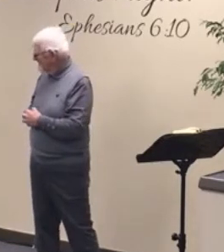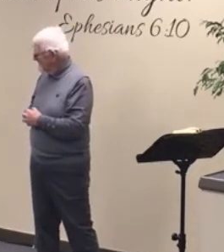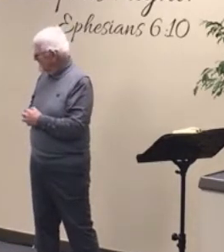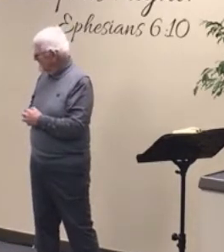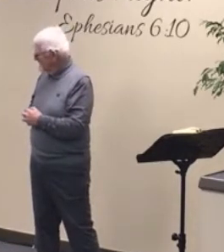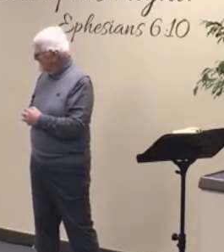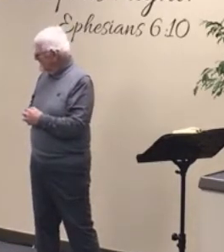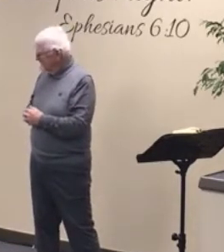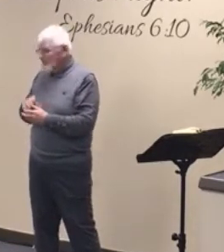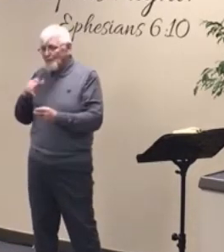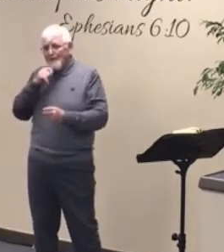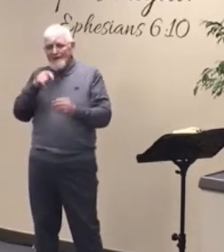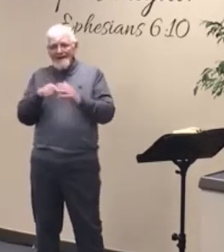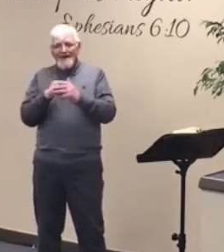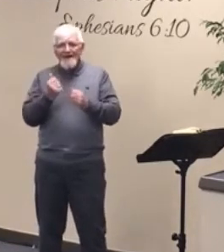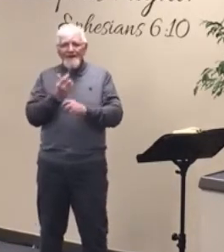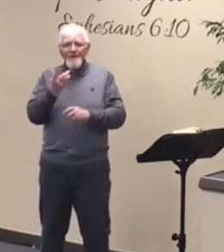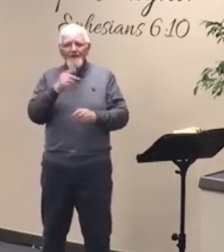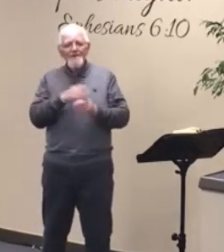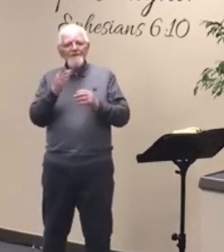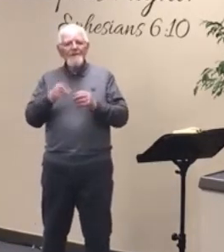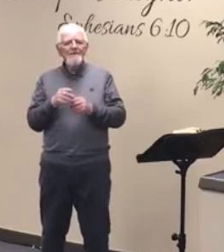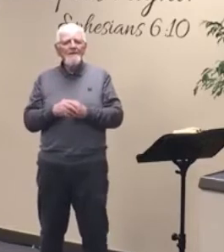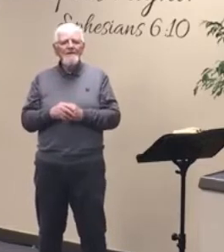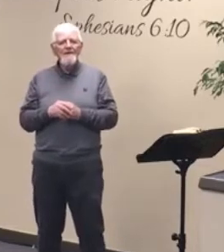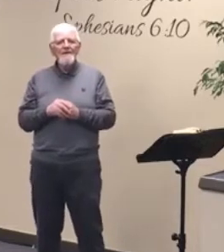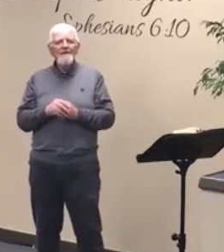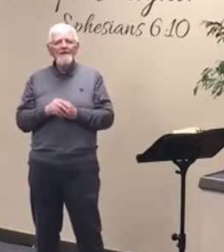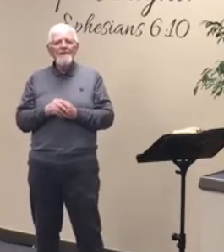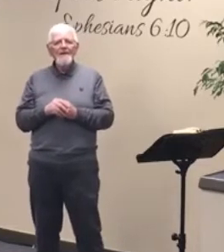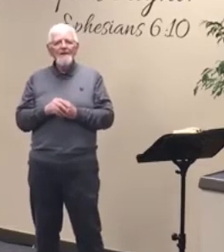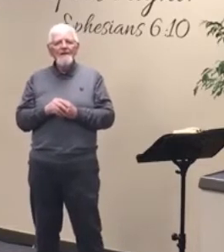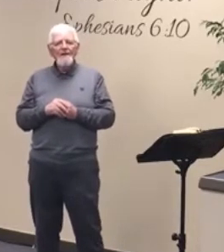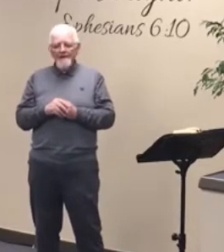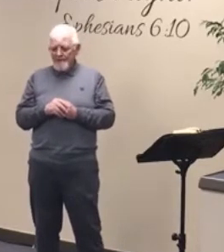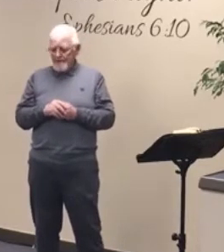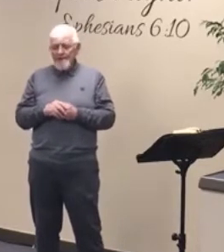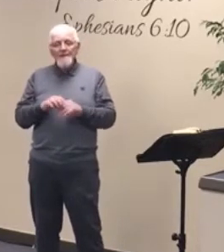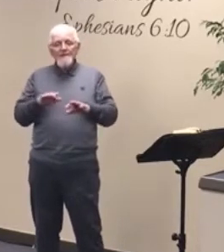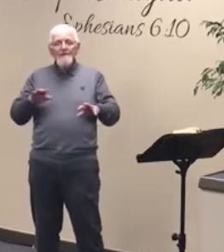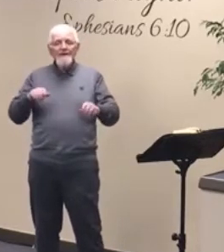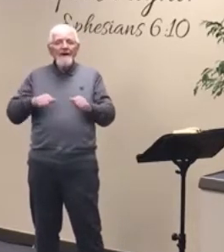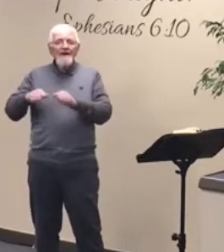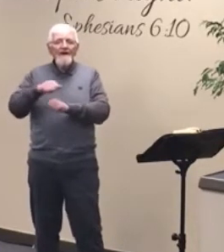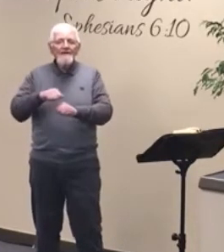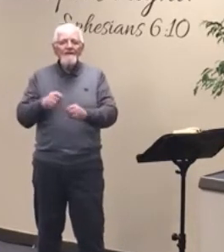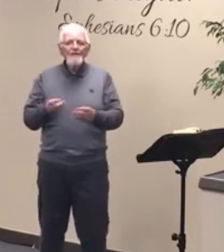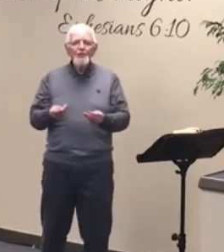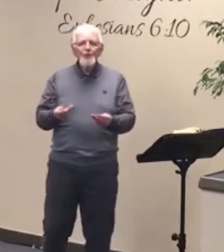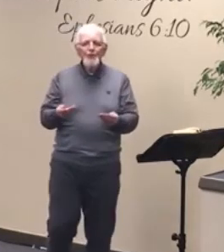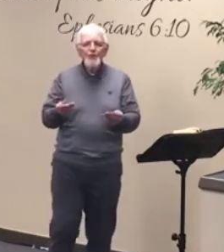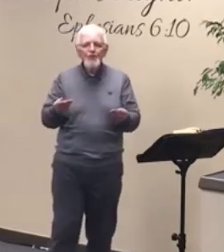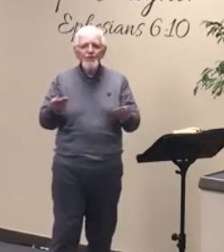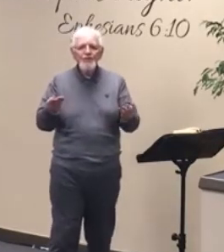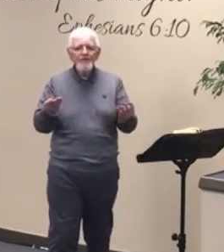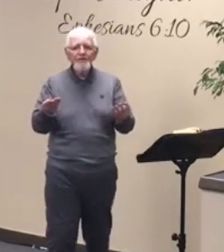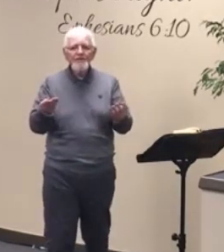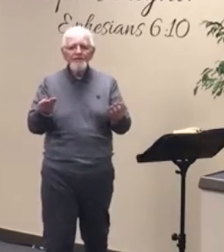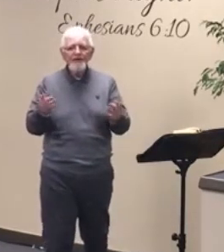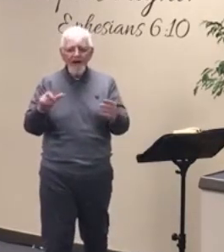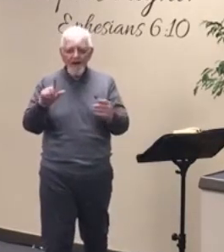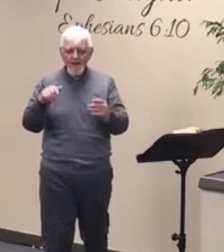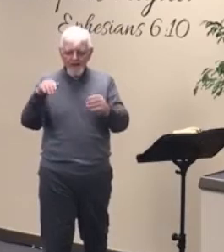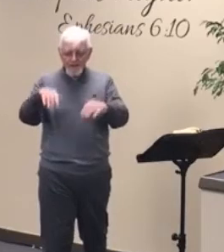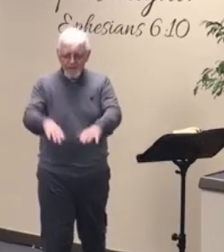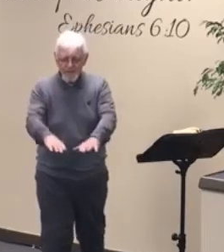But at the end, I said I still don't know how to stop. At the end, the little kitty area is nice and flat and smooth, but then it drops off down to the lodge. I'm like, how am